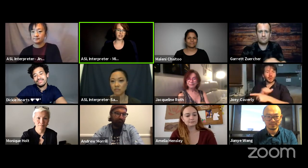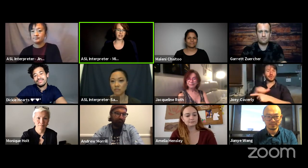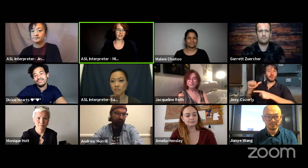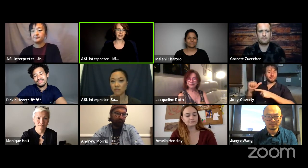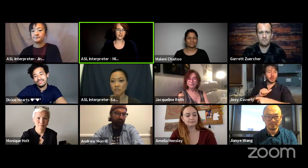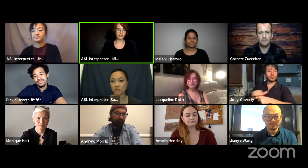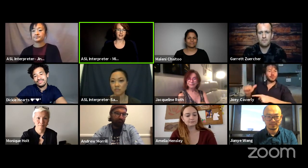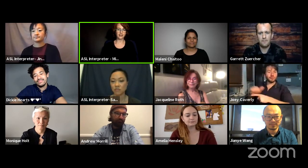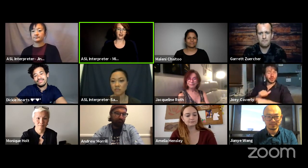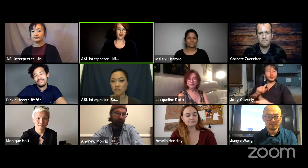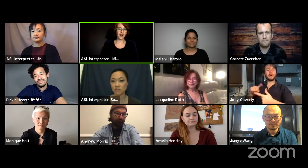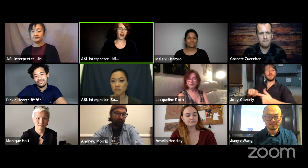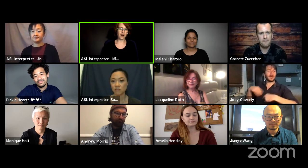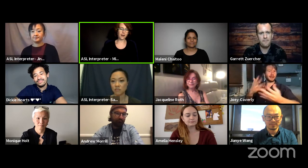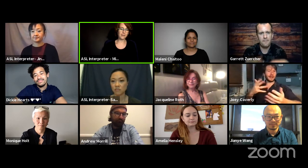reading.